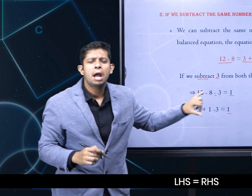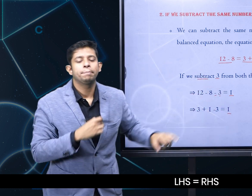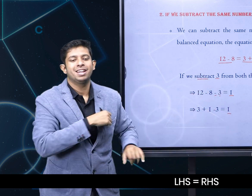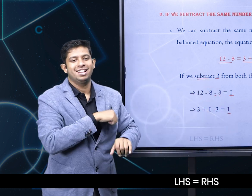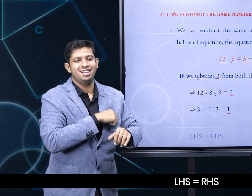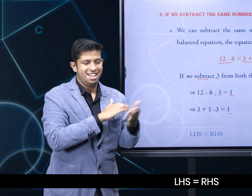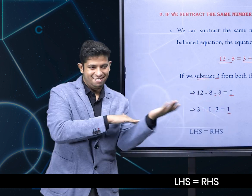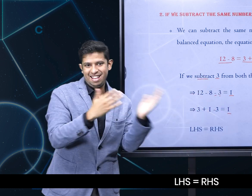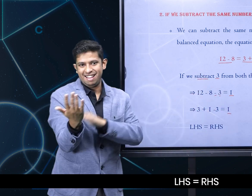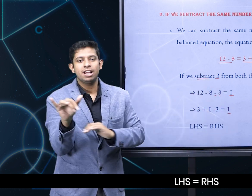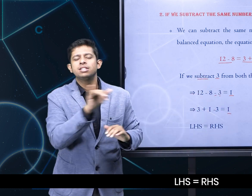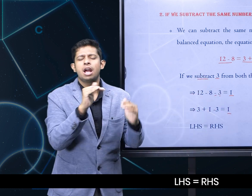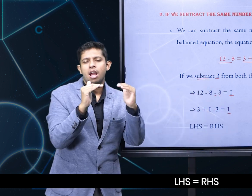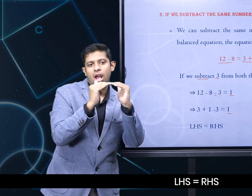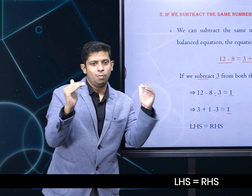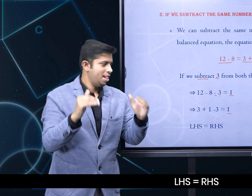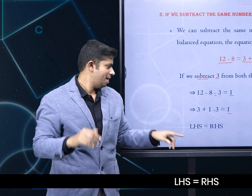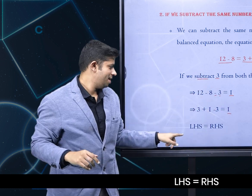LHS equals to RHS.